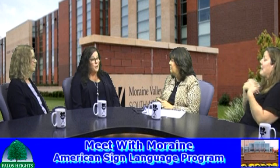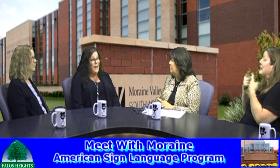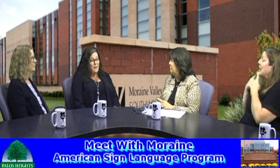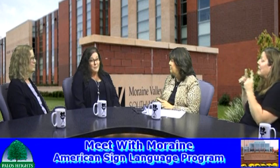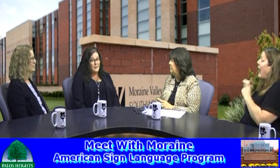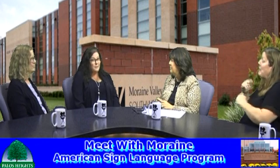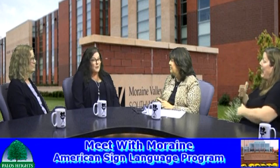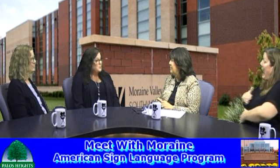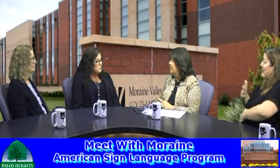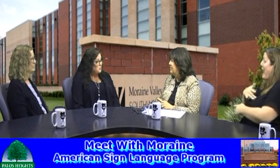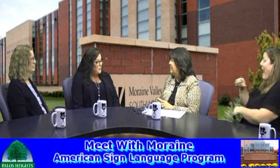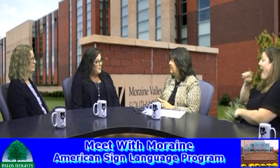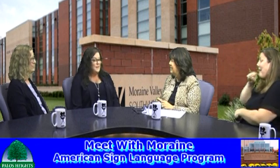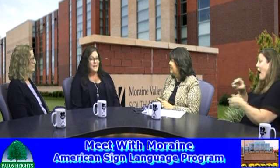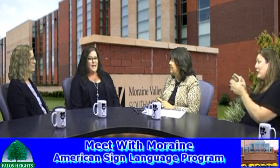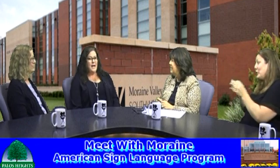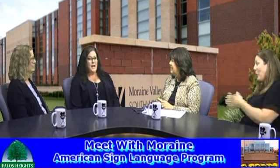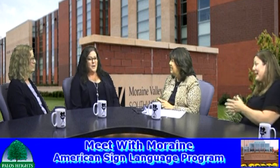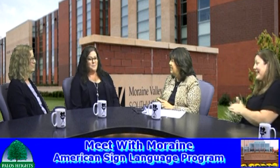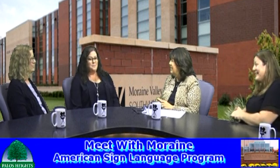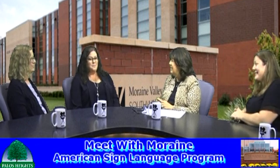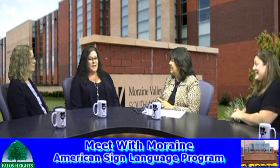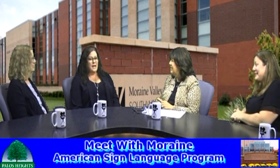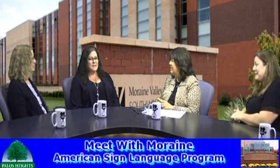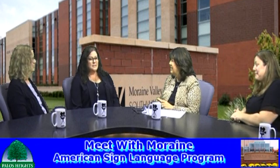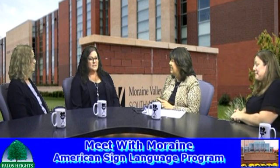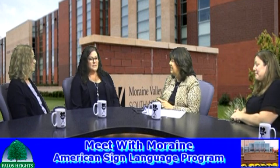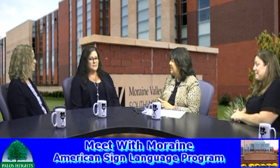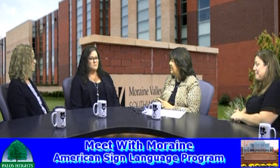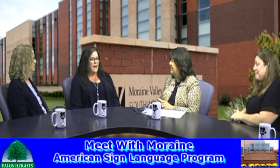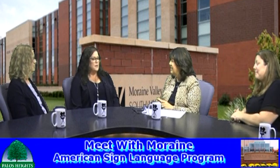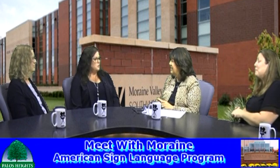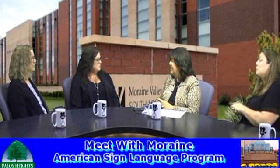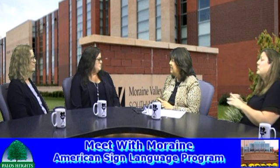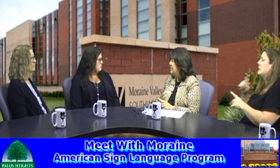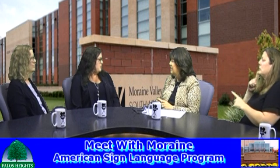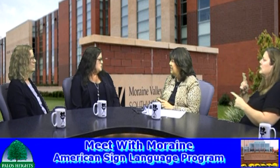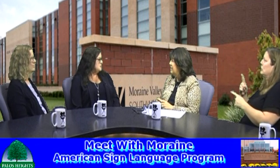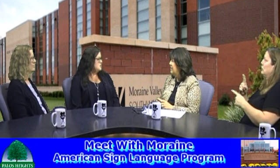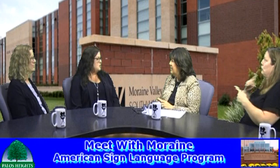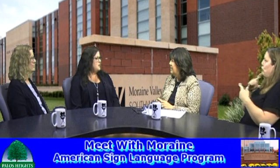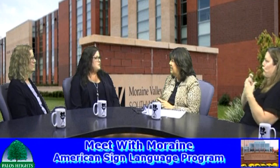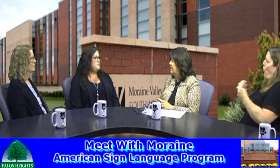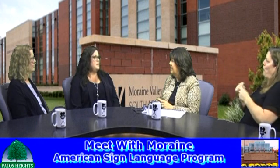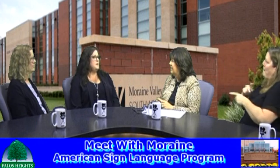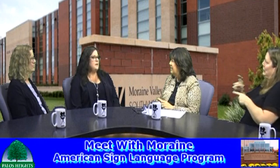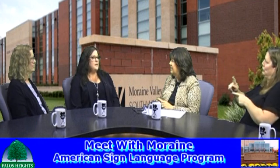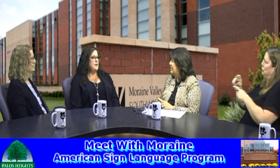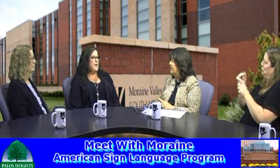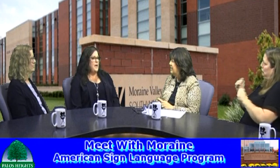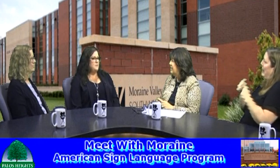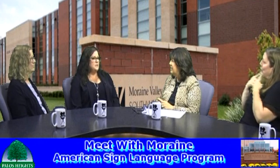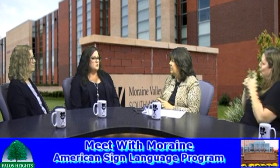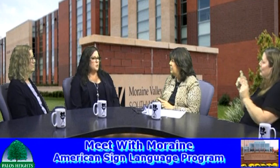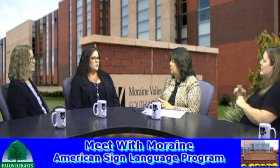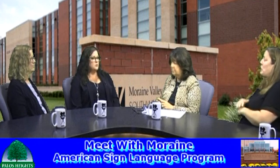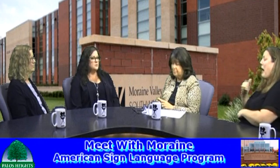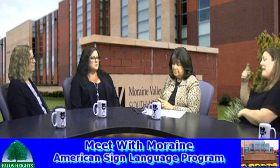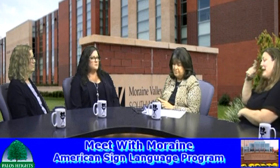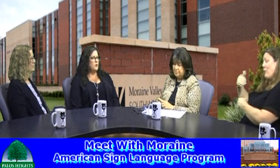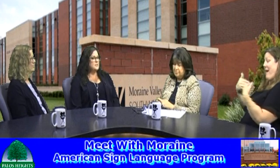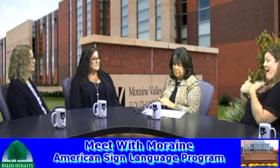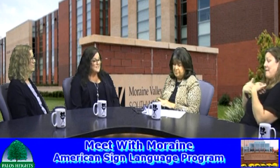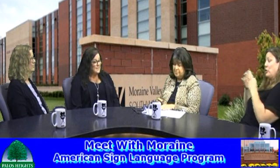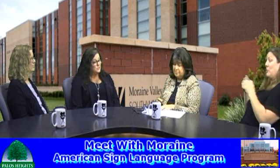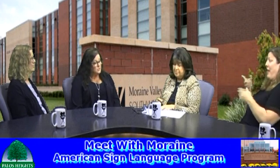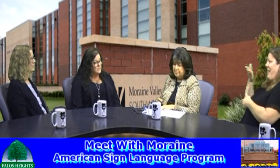successful and very happy. I love interpreting, and it's a viable profession. So I think having